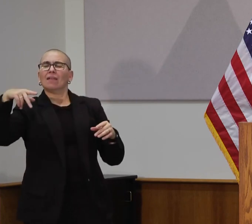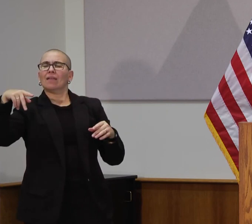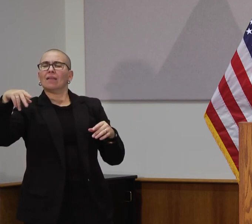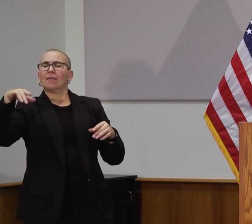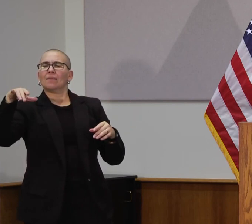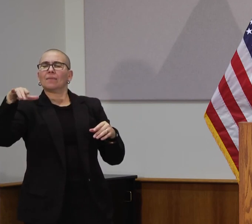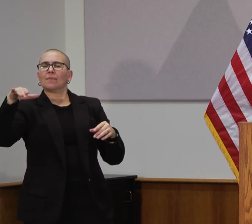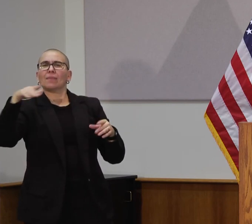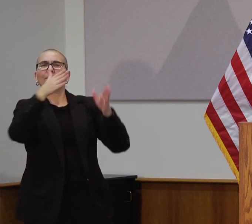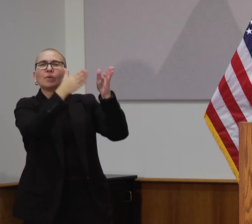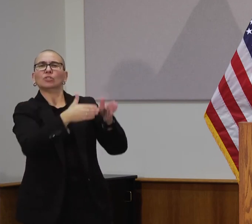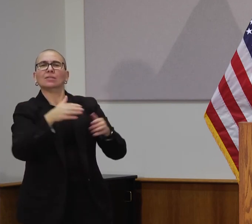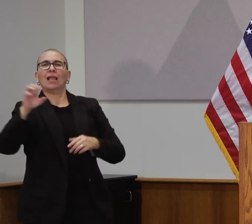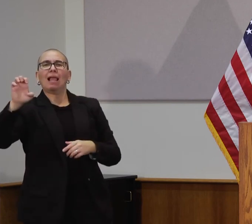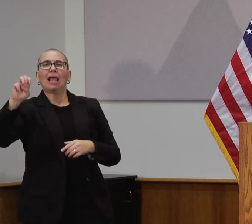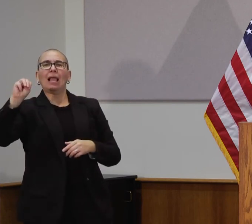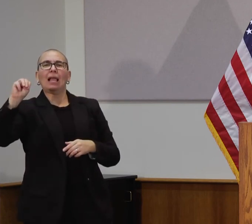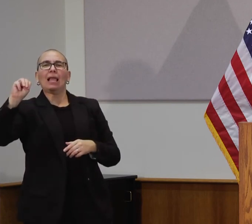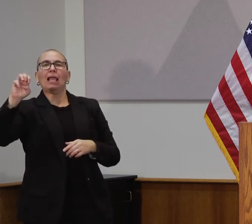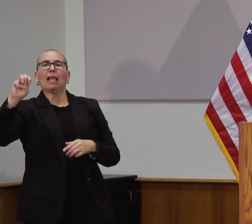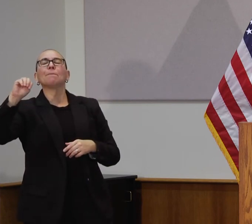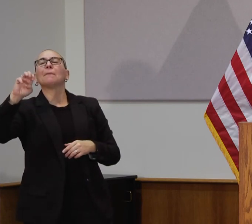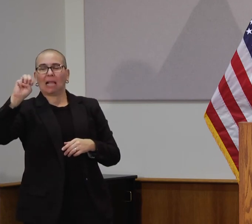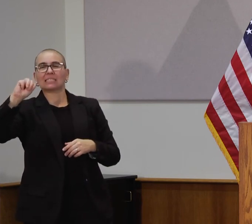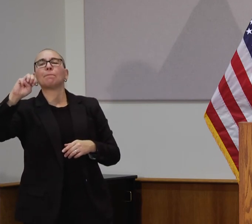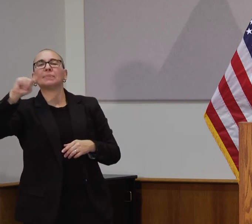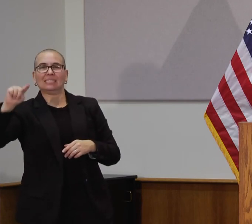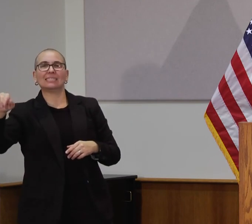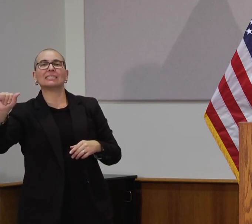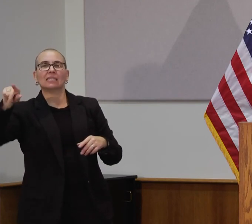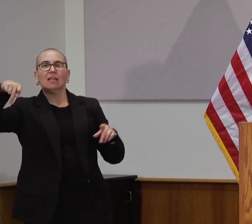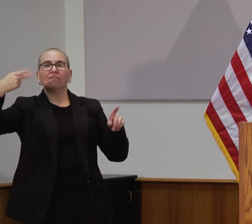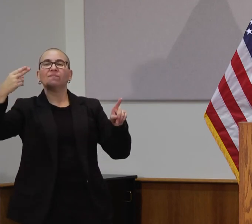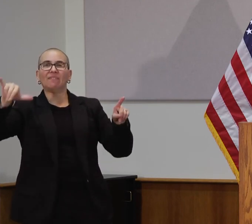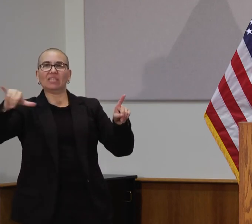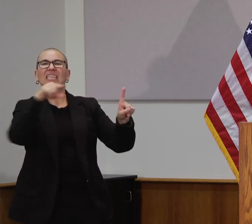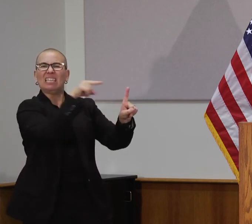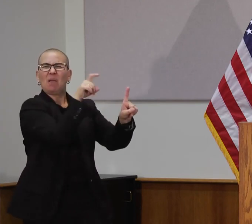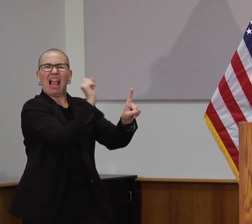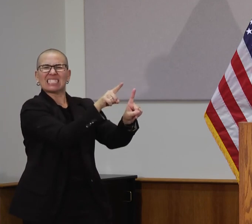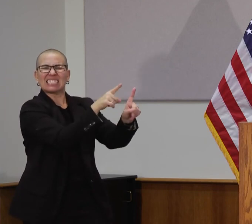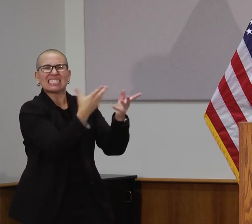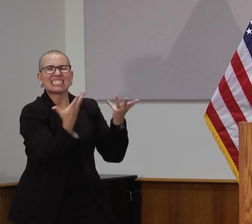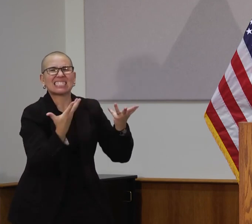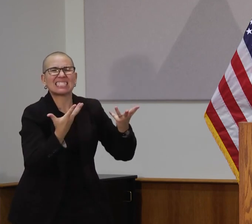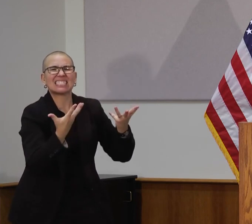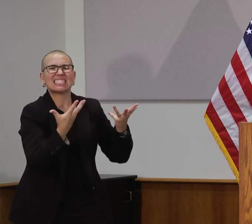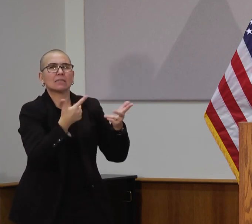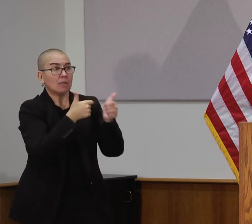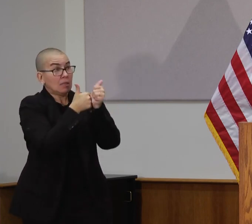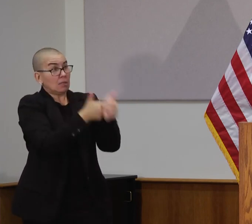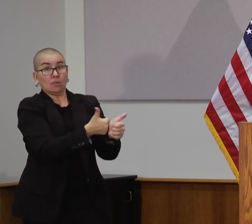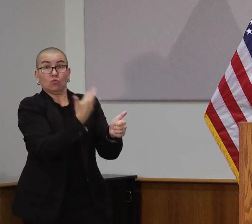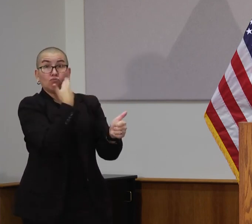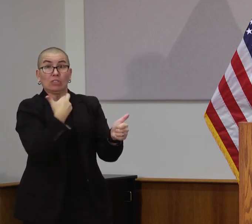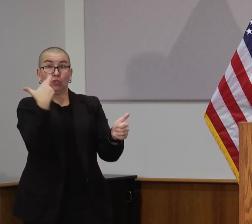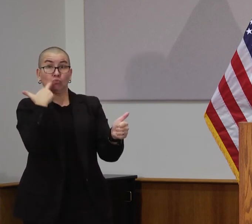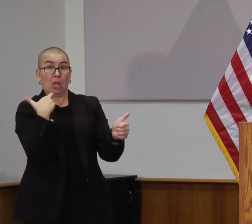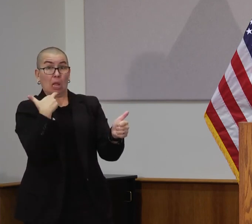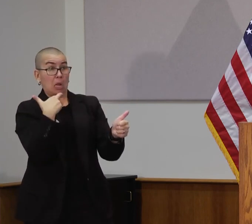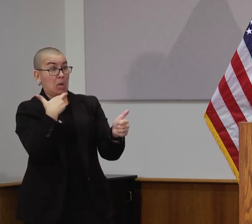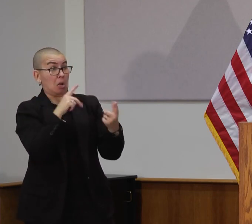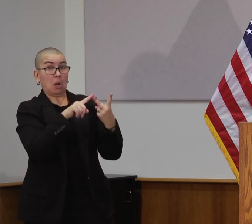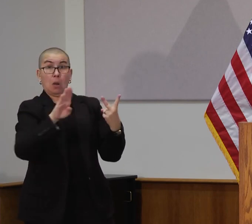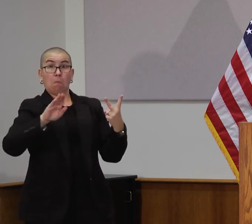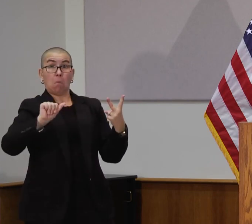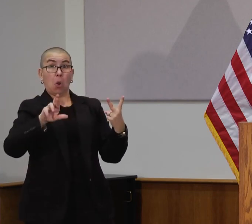have heard of young people or bars and restaurants ignoring the new regulations that went into effect on Friday? And then anecdotally,